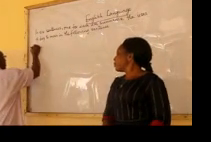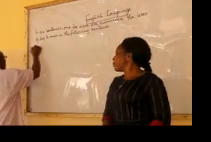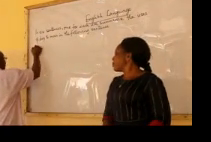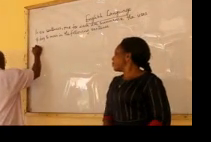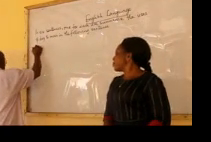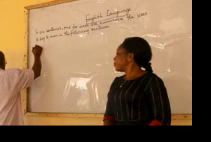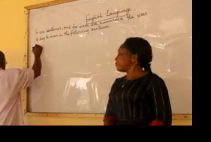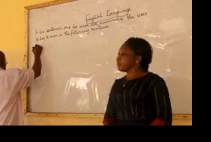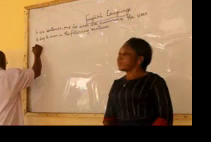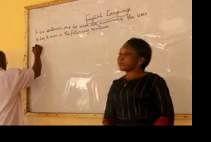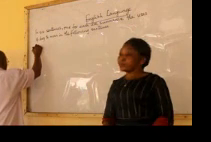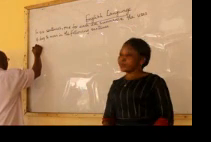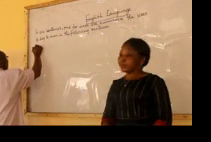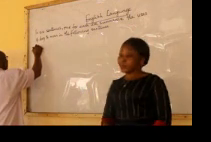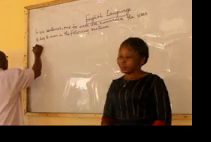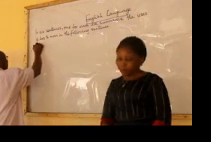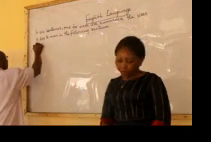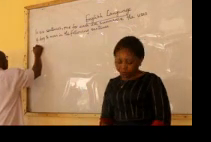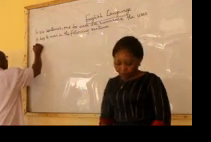One,